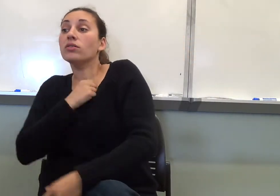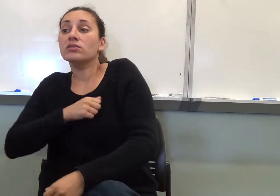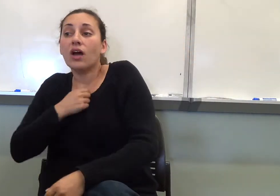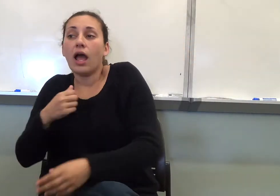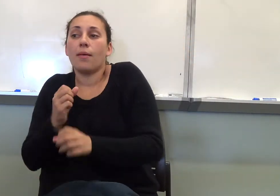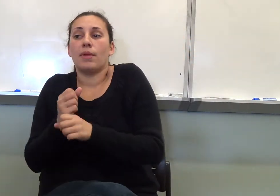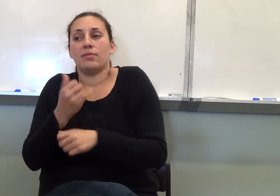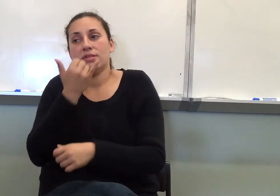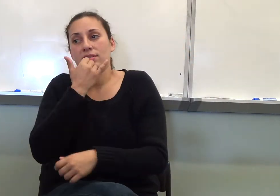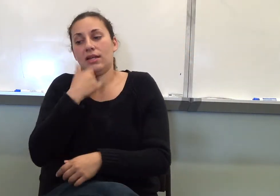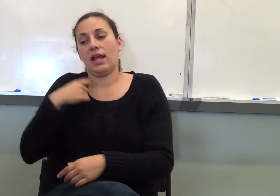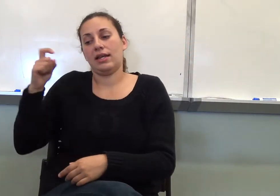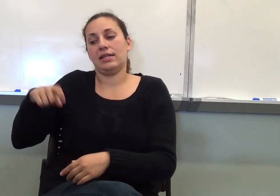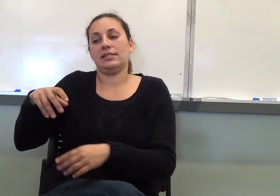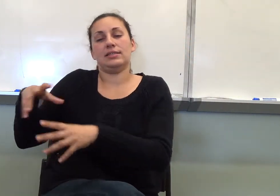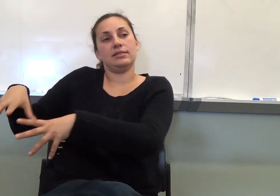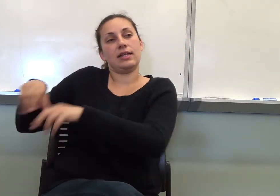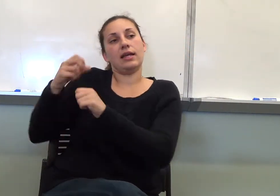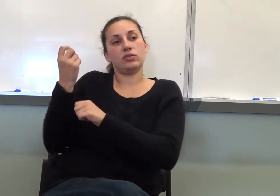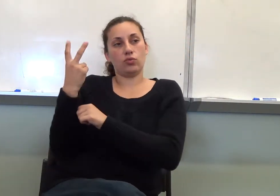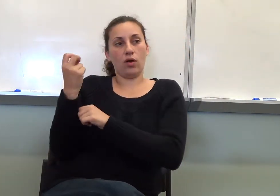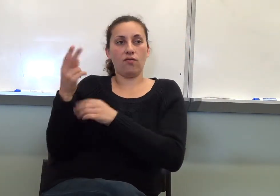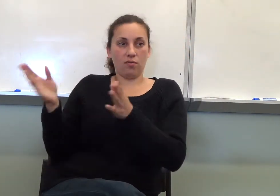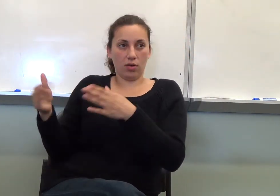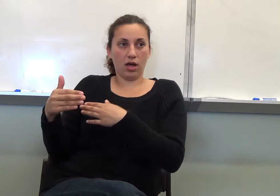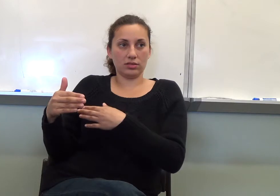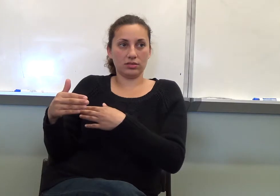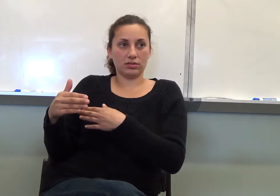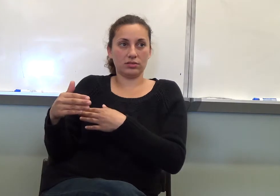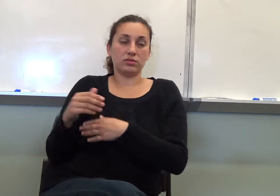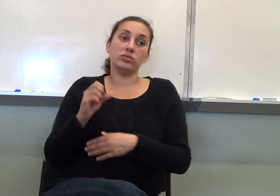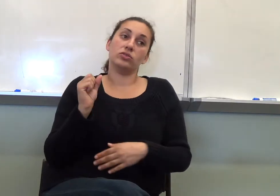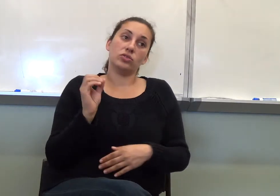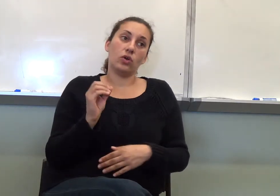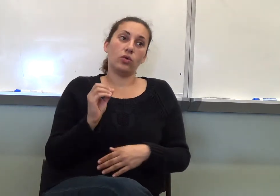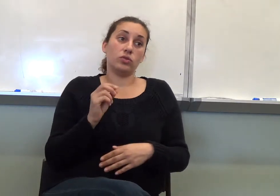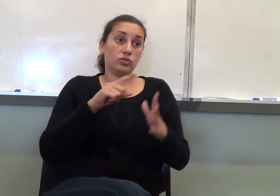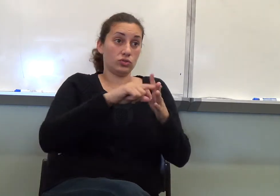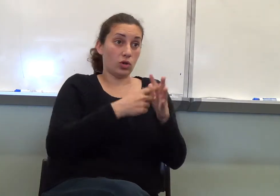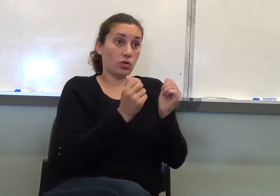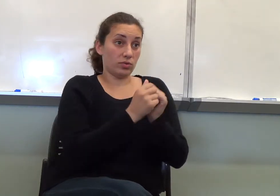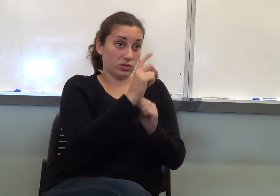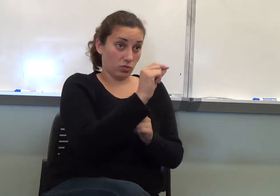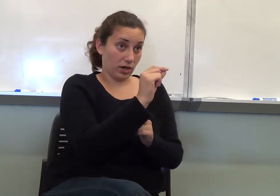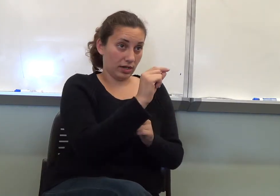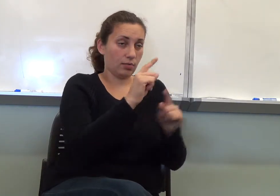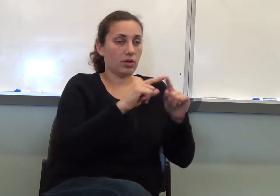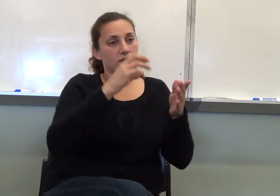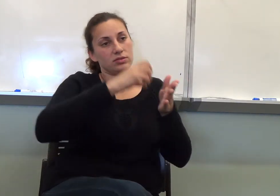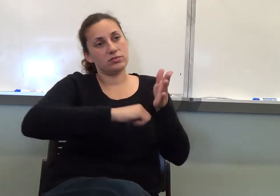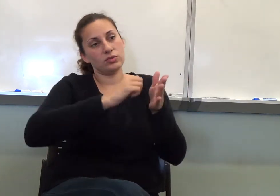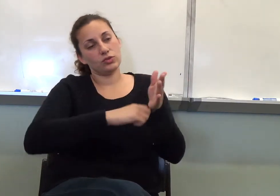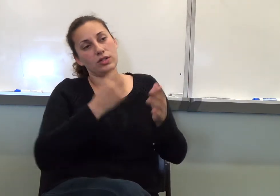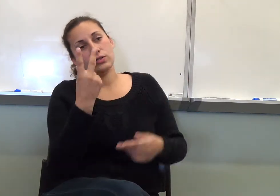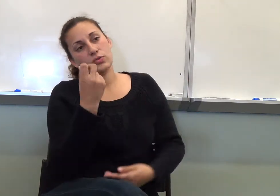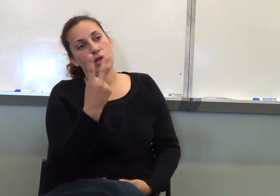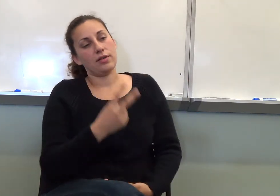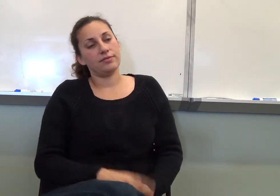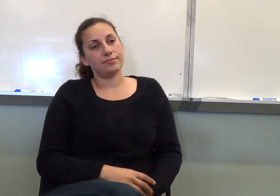8. 20 minus 12, 8 boxes of widgets. That's right. Likewise, minus 4b and minus